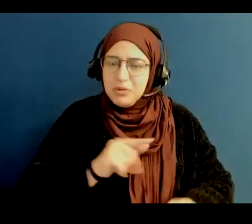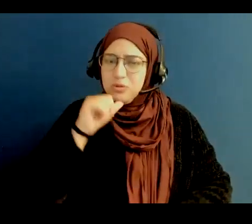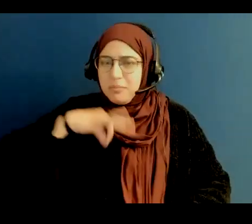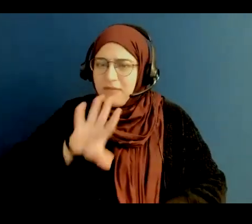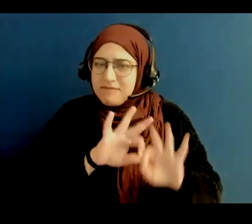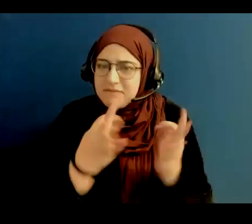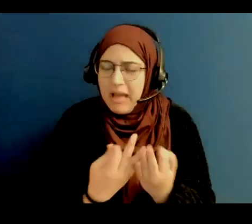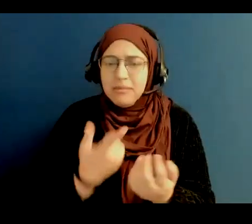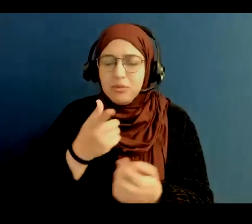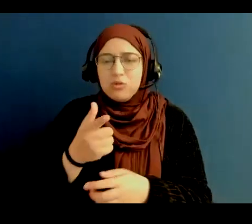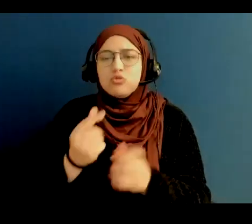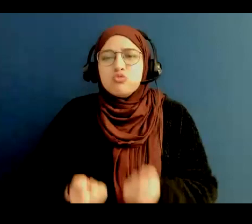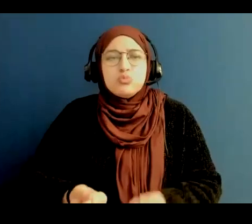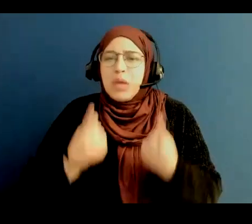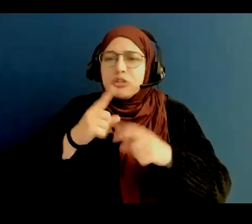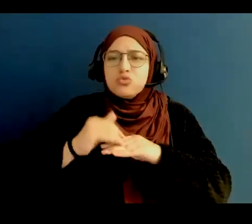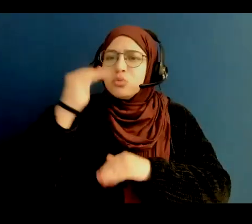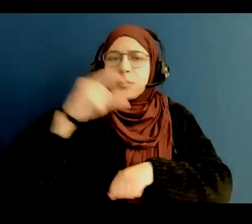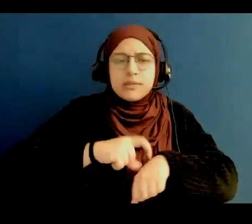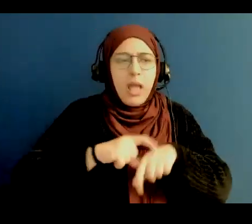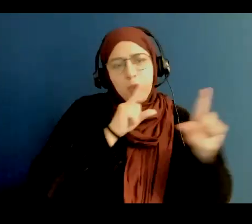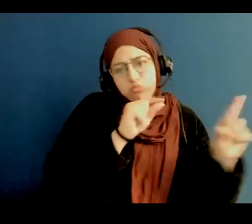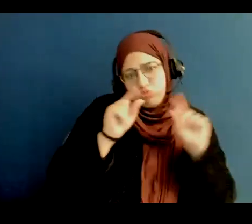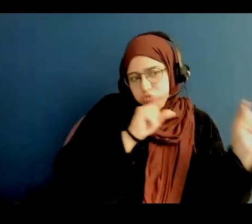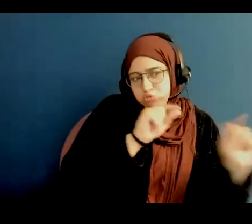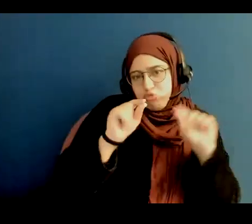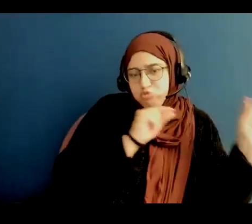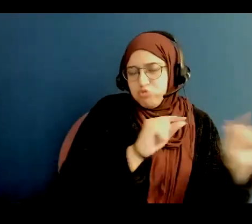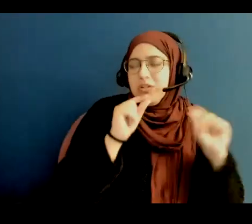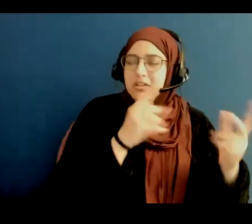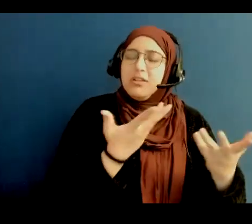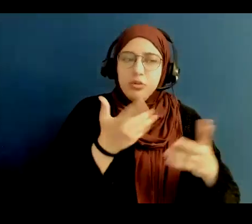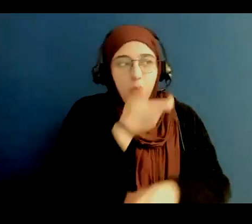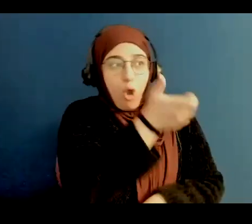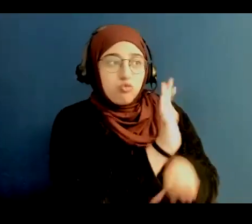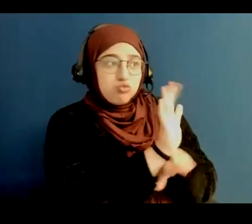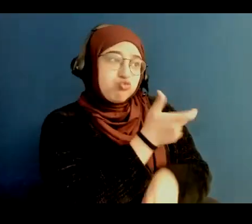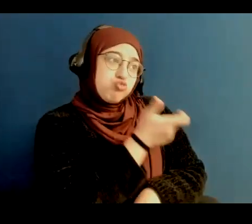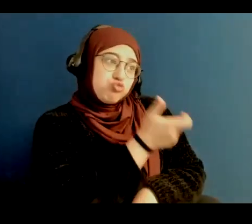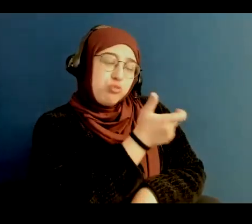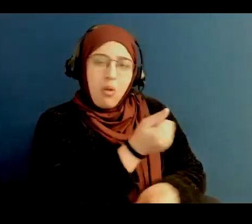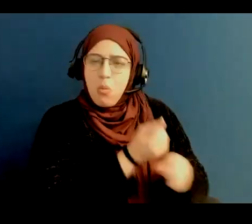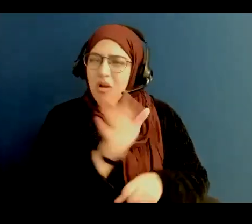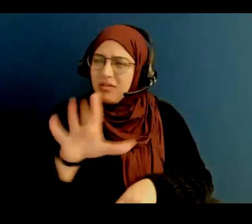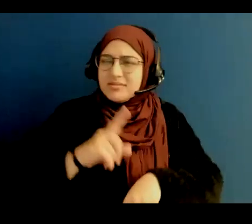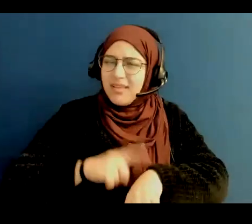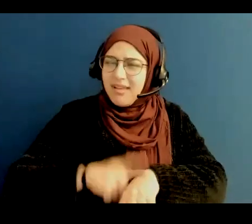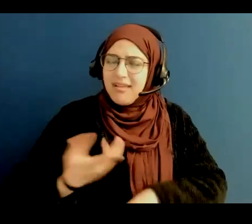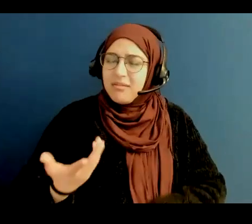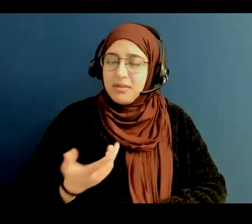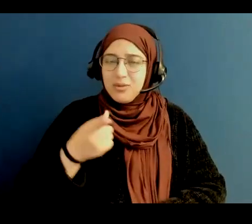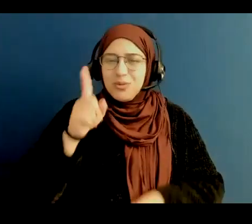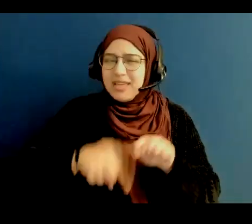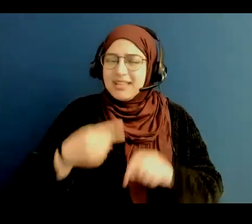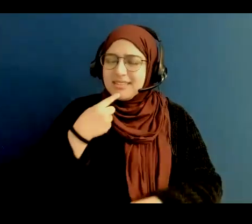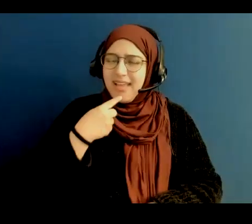by gossiping about people, and watching too many of movies and whatever to waste your time. You cannot say you love Allah